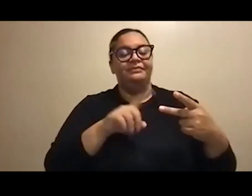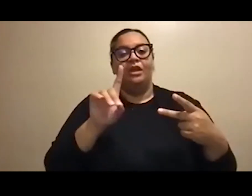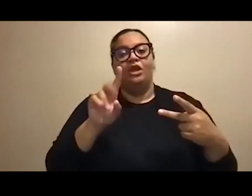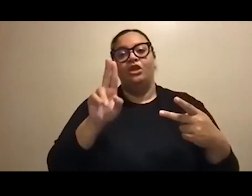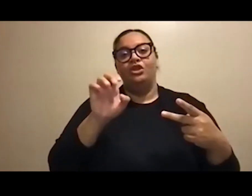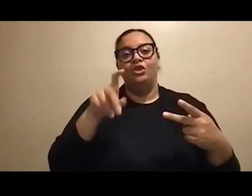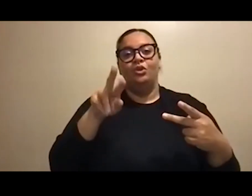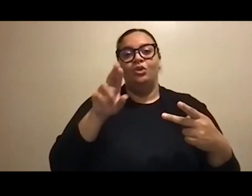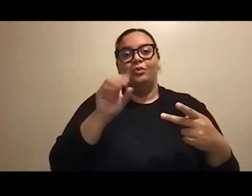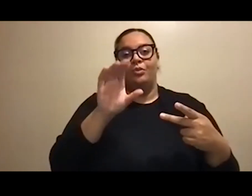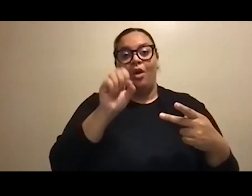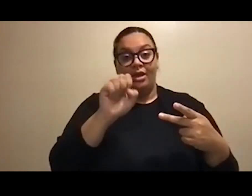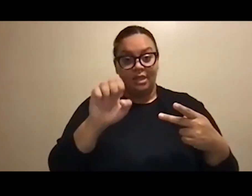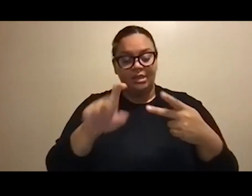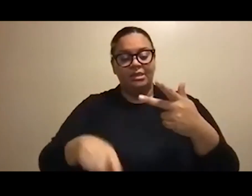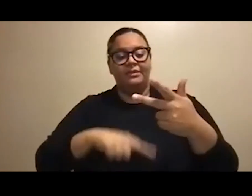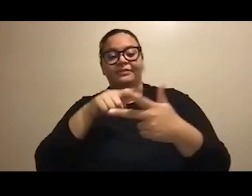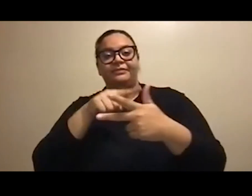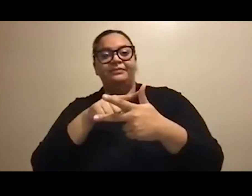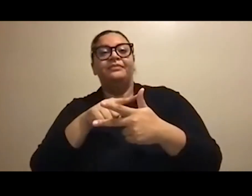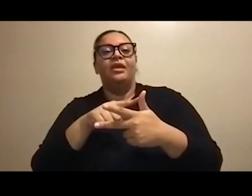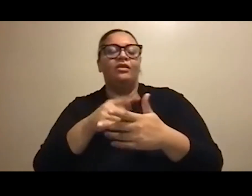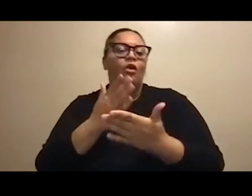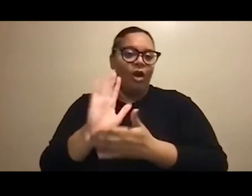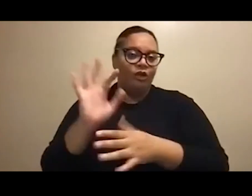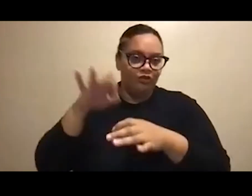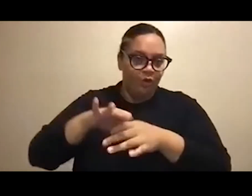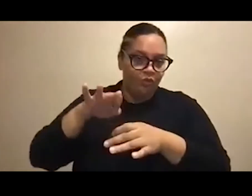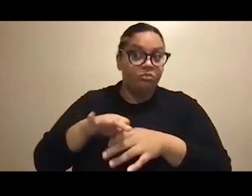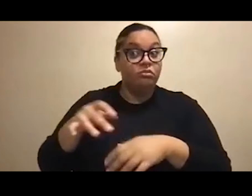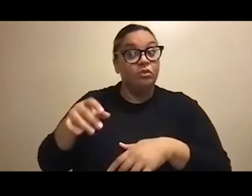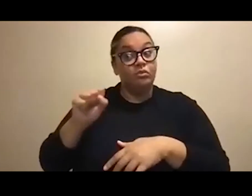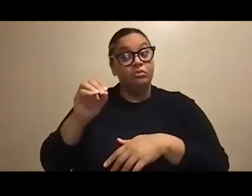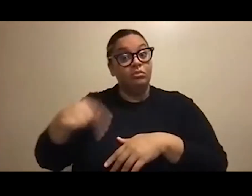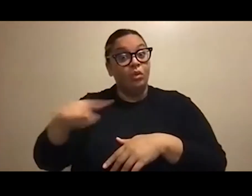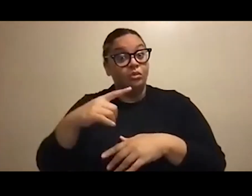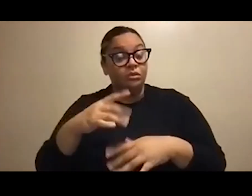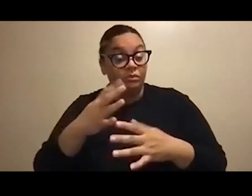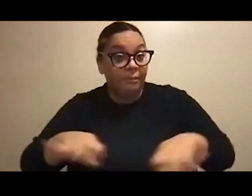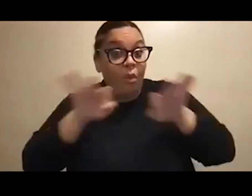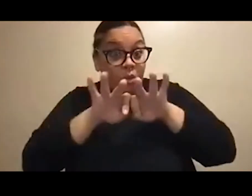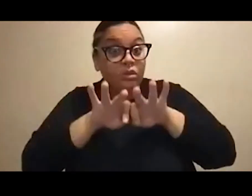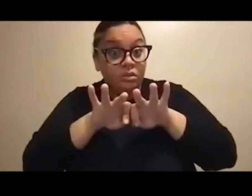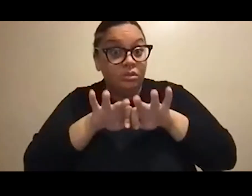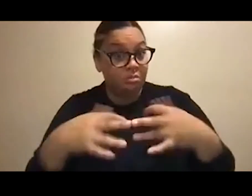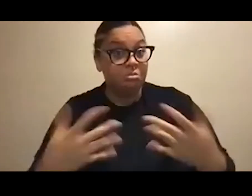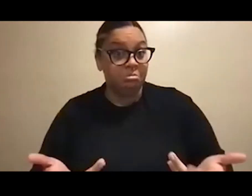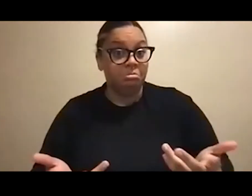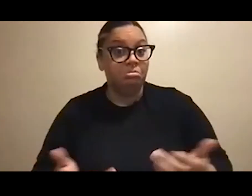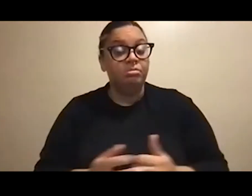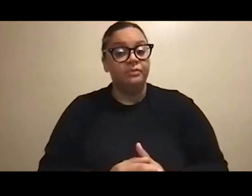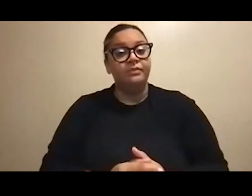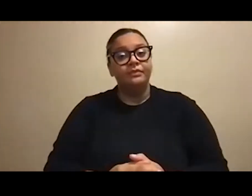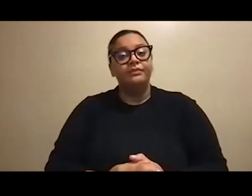15th guaranteed the right to vote, all right? So those are crucial, aptly named Civil War amendments.